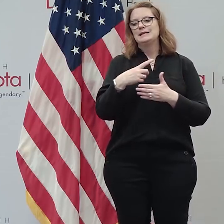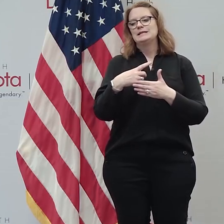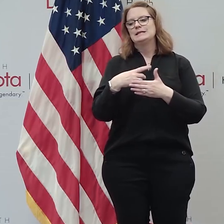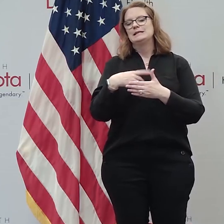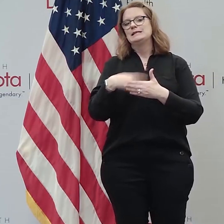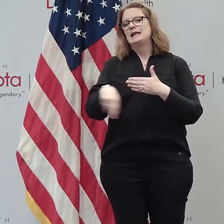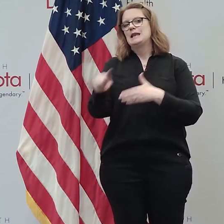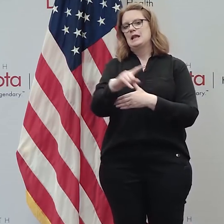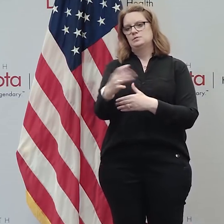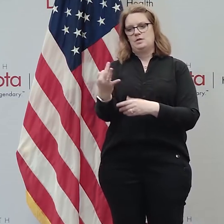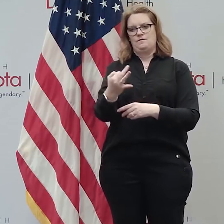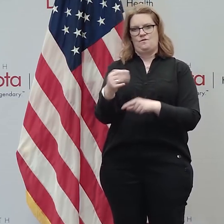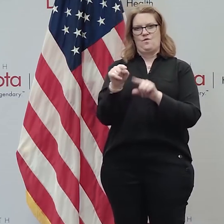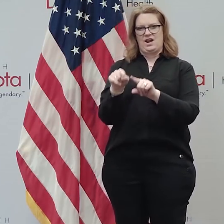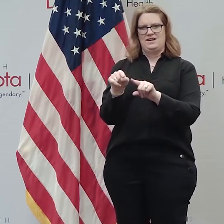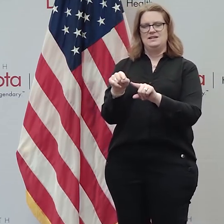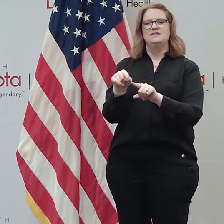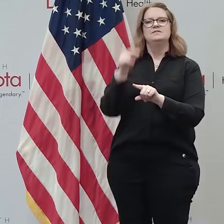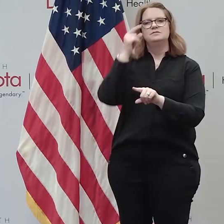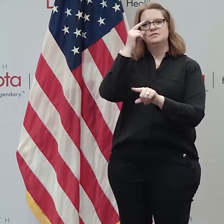Friday for